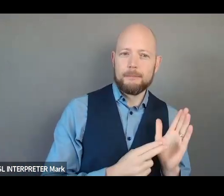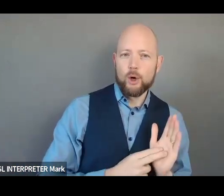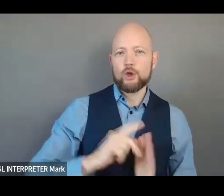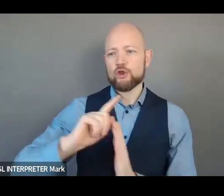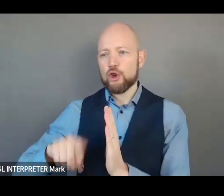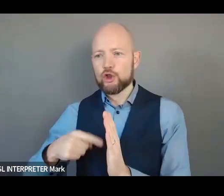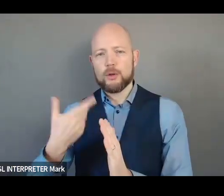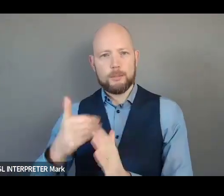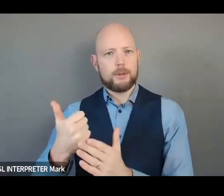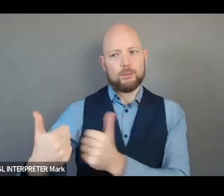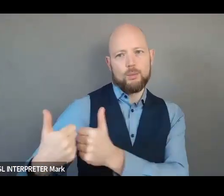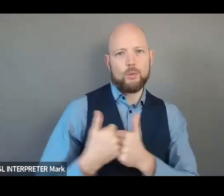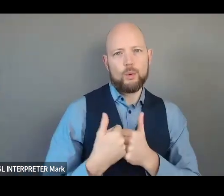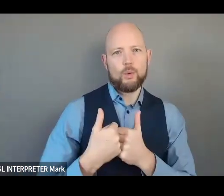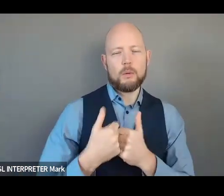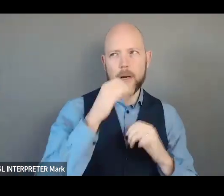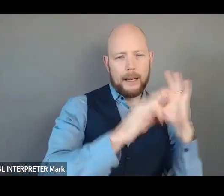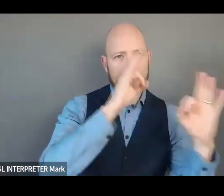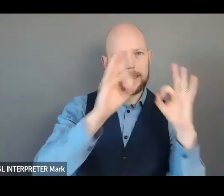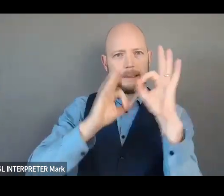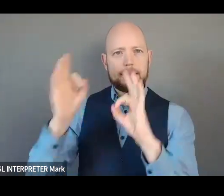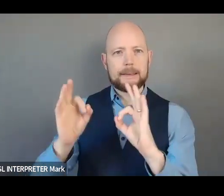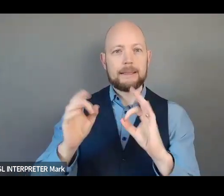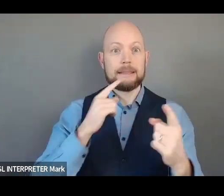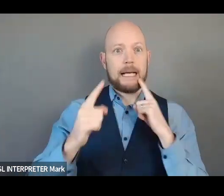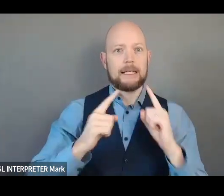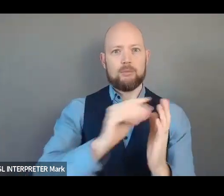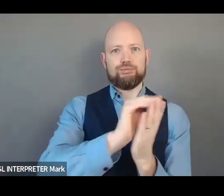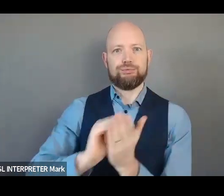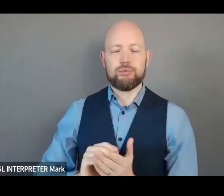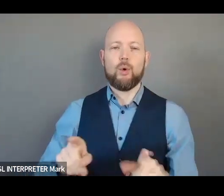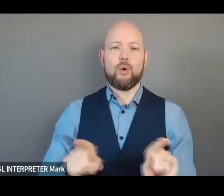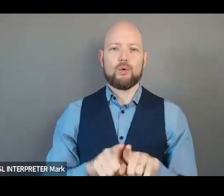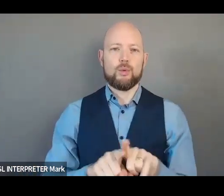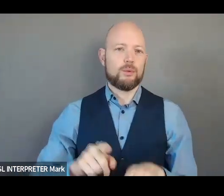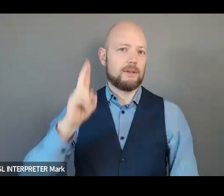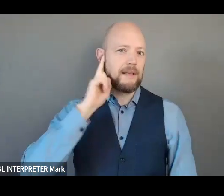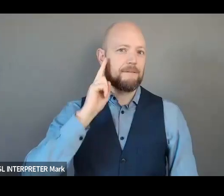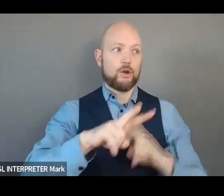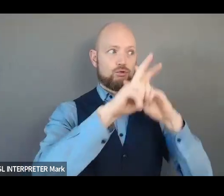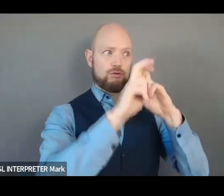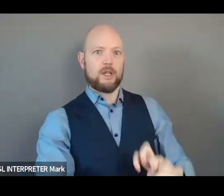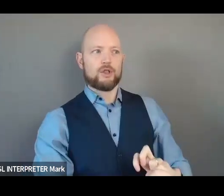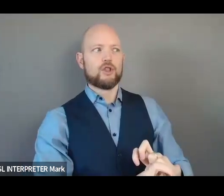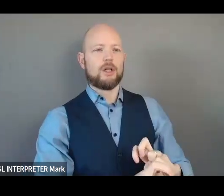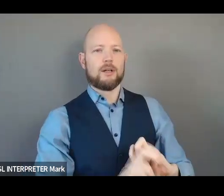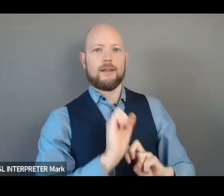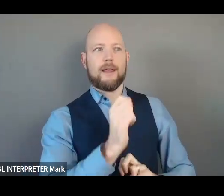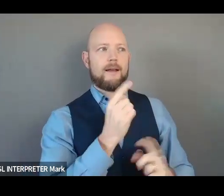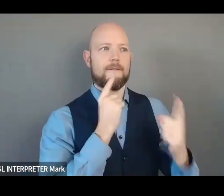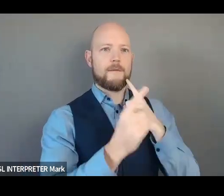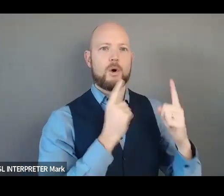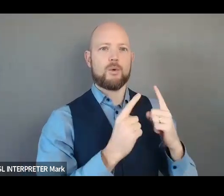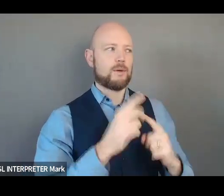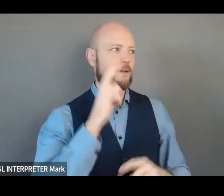well. And also interviews with deaf researchers, and we think it's probably the first study looking at deaf women's